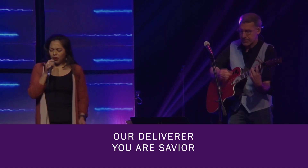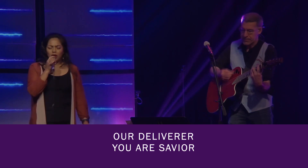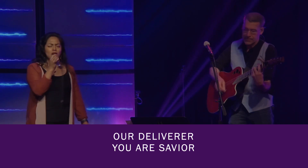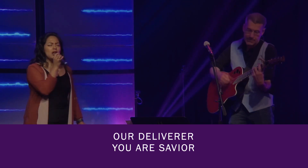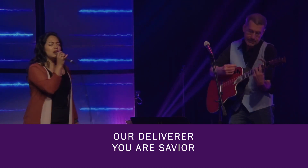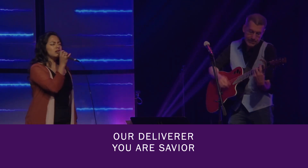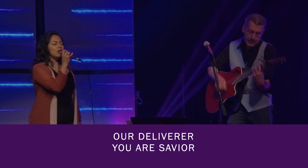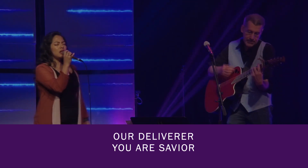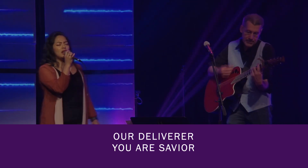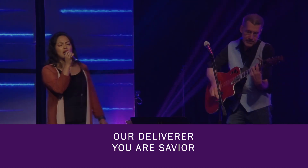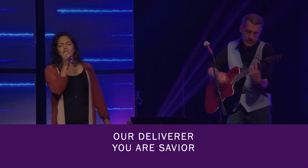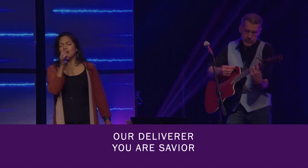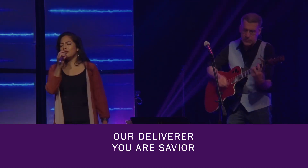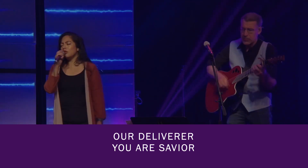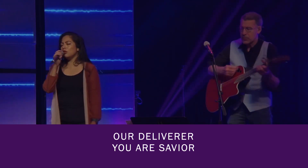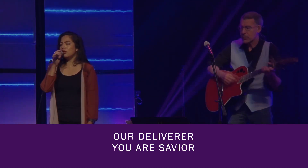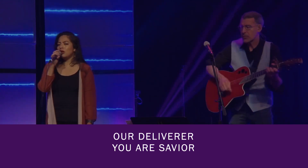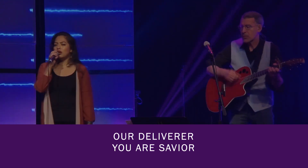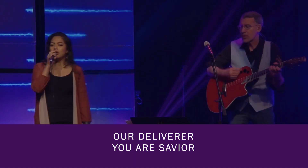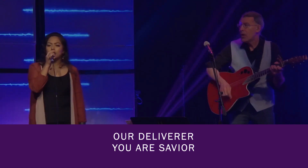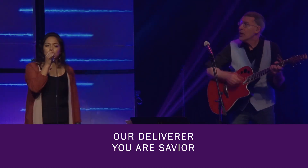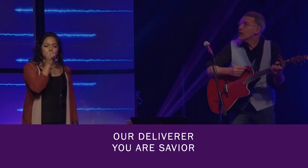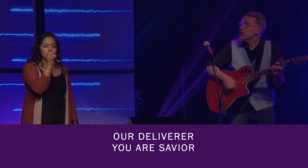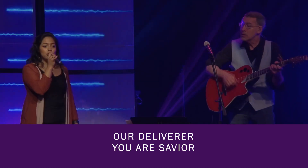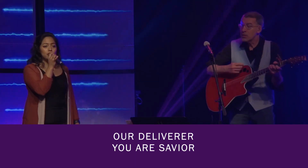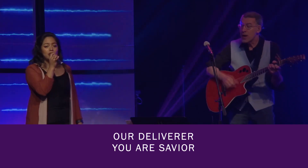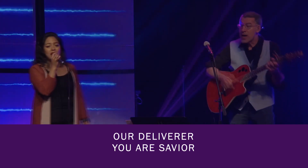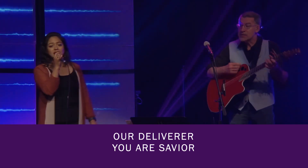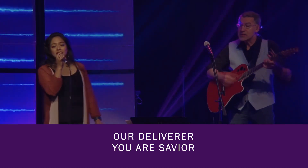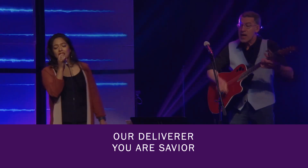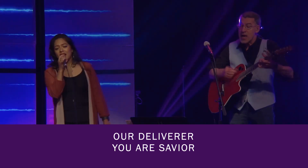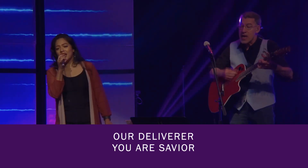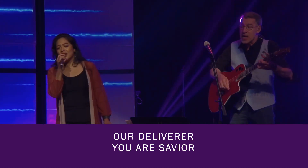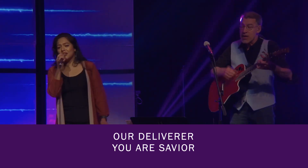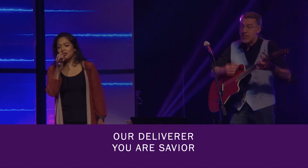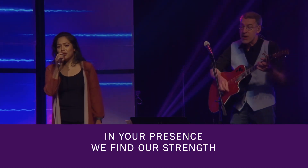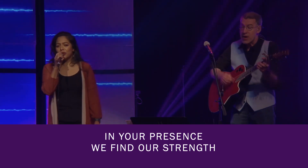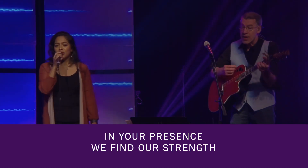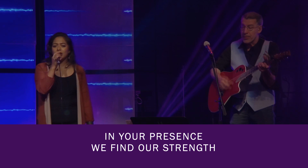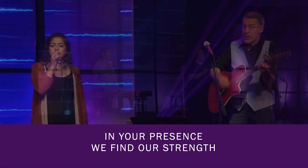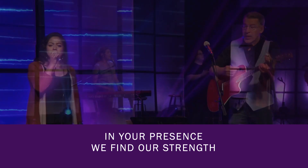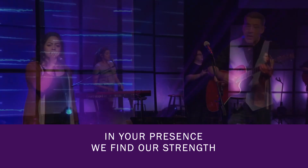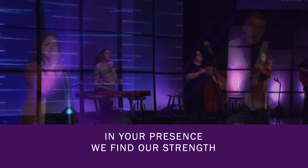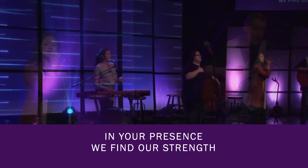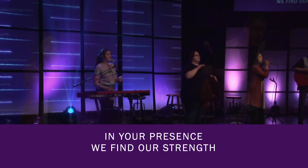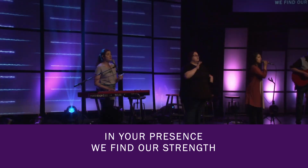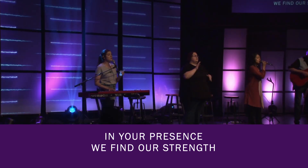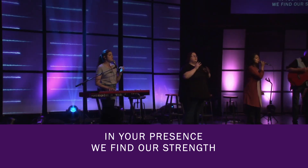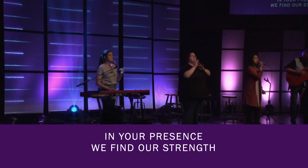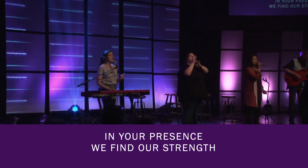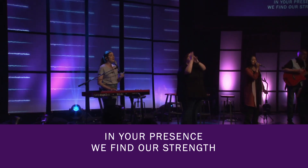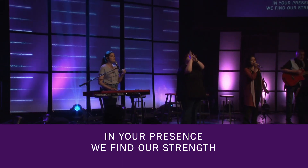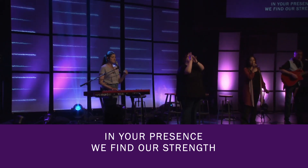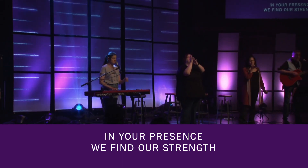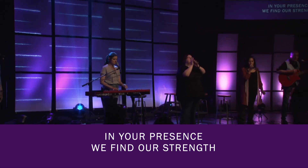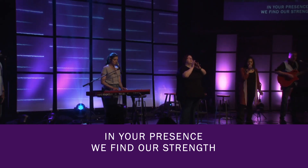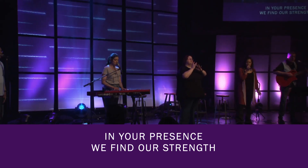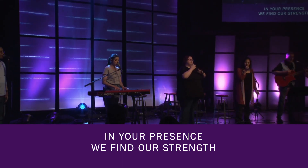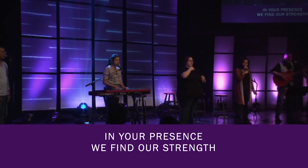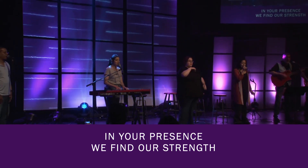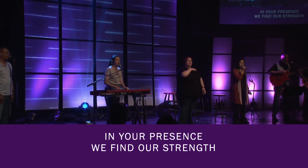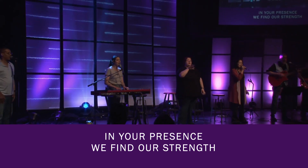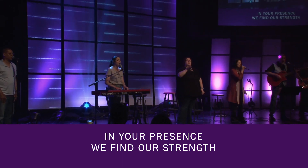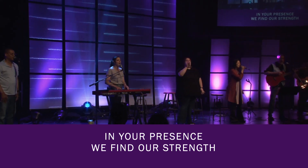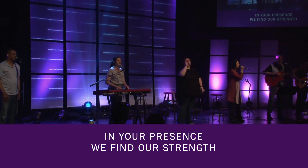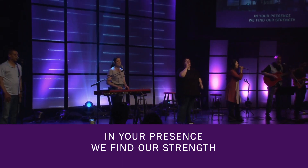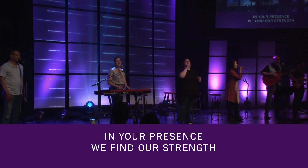us. Our deliverer, you are Savior. In your presence